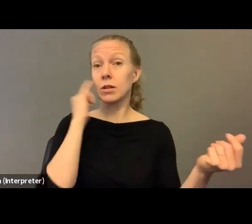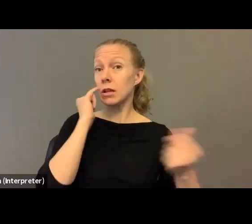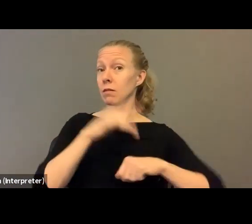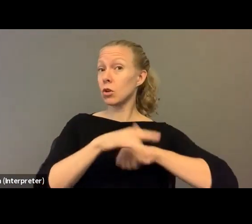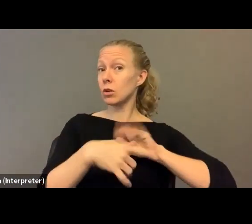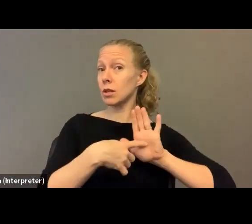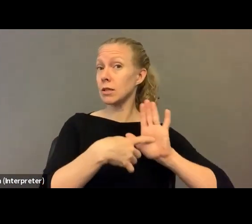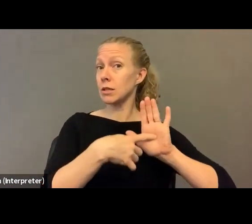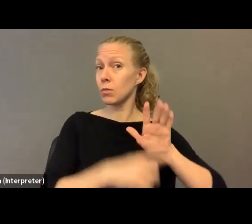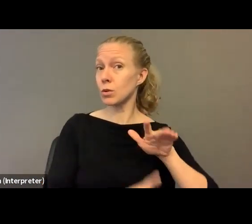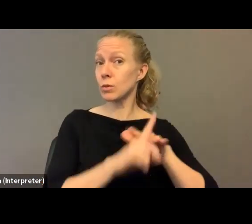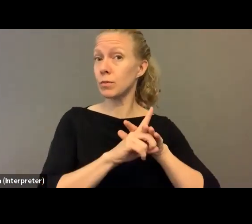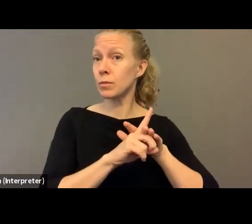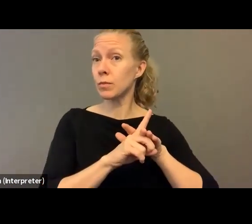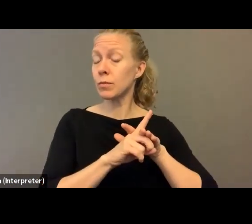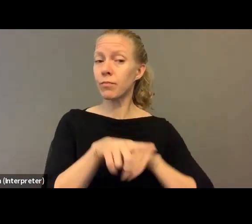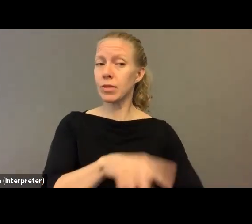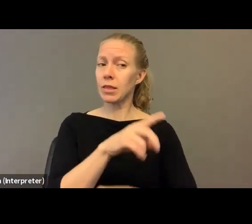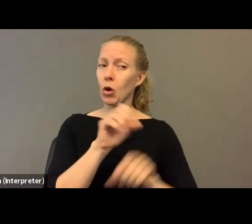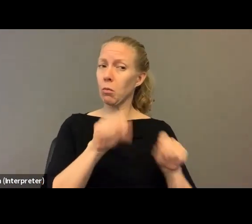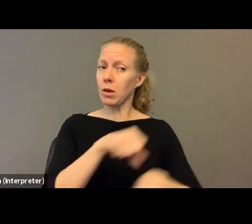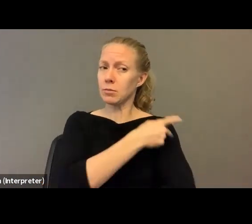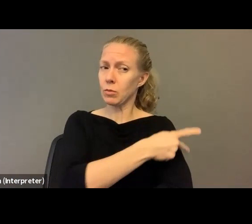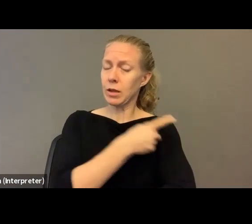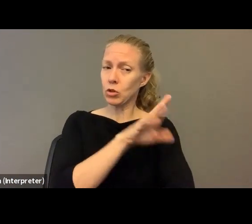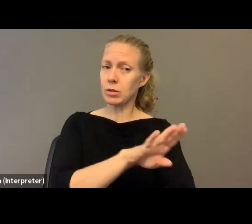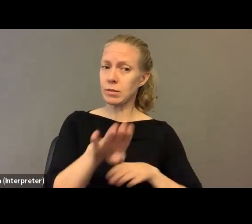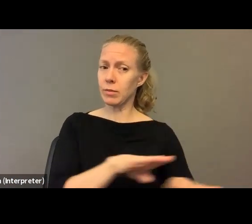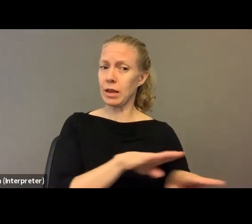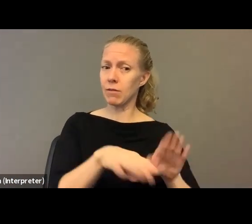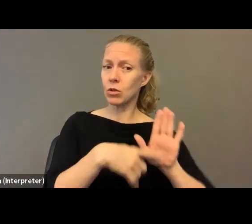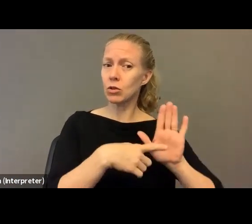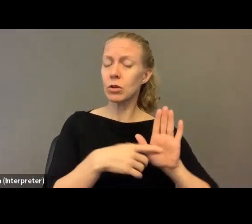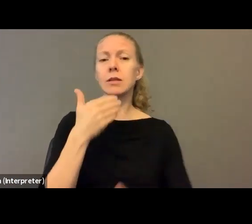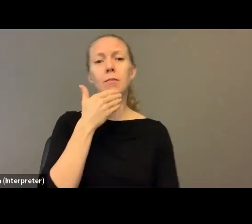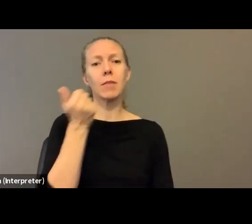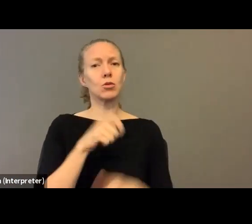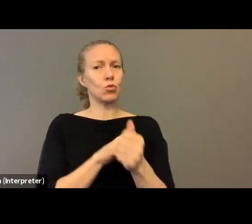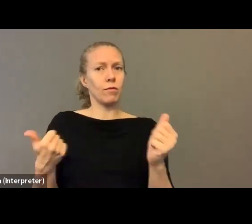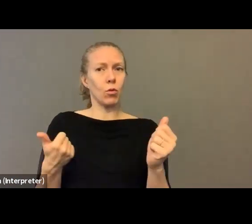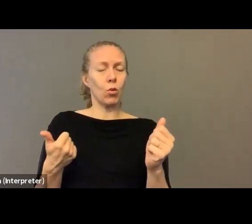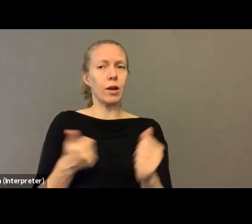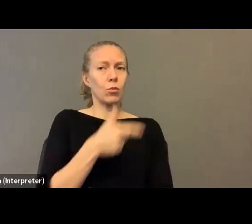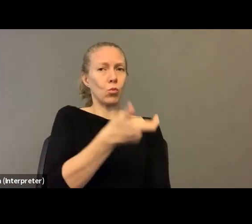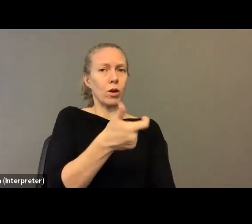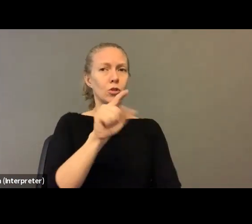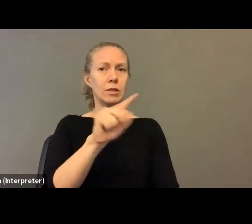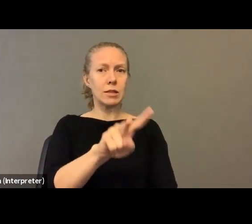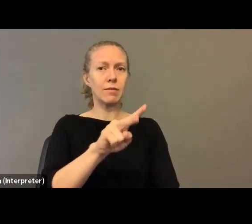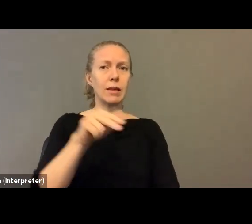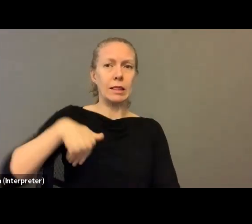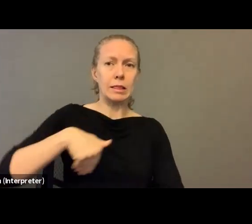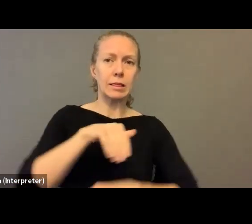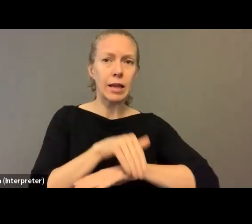exhibited in a possible patient's behavior, it is best to avoid late night television, YouTube, Facebook, and Twitter